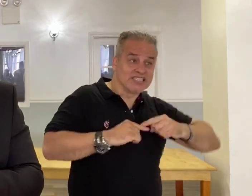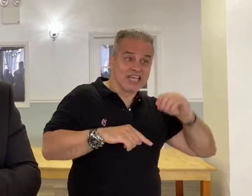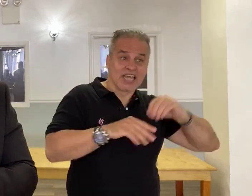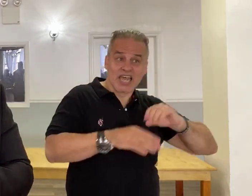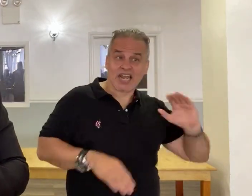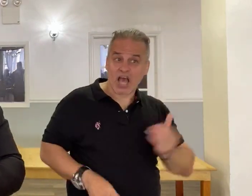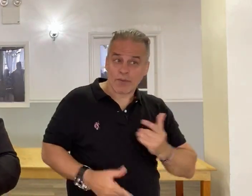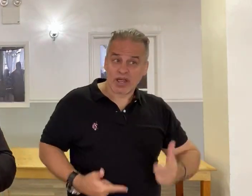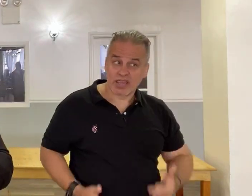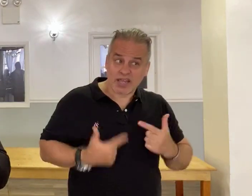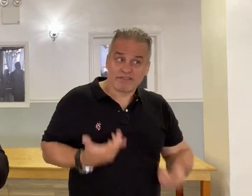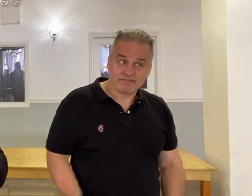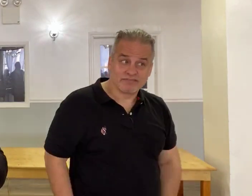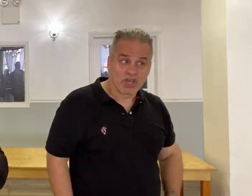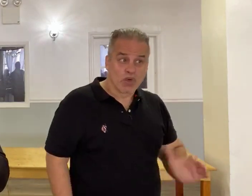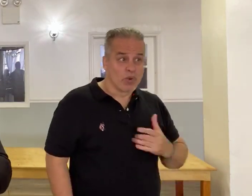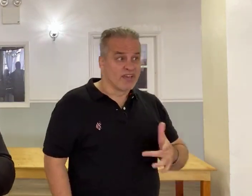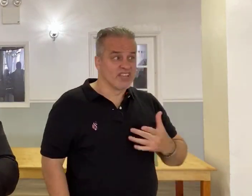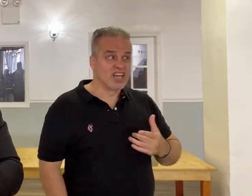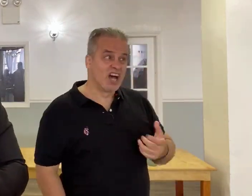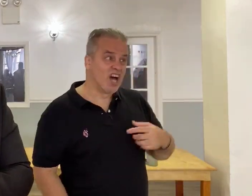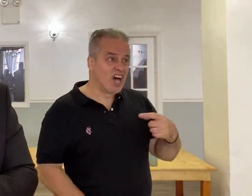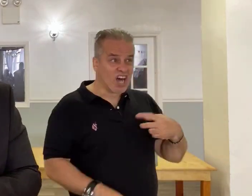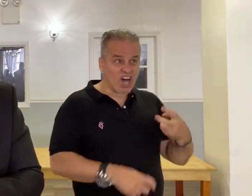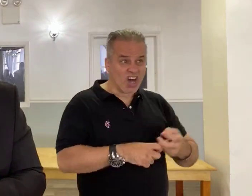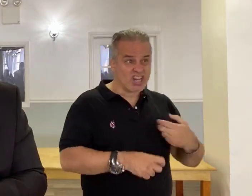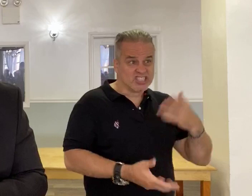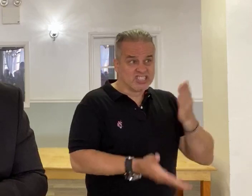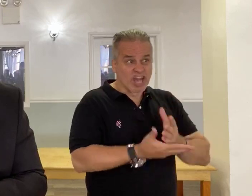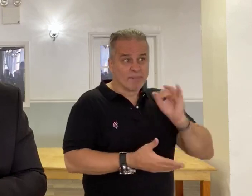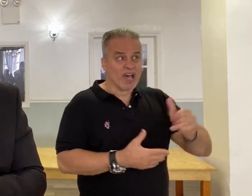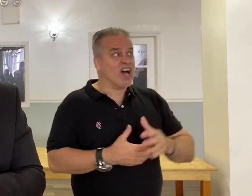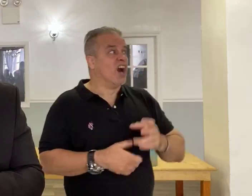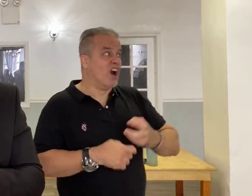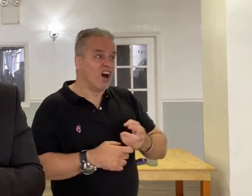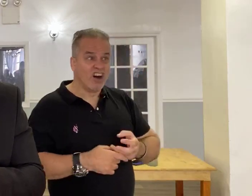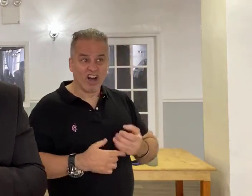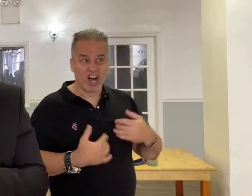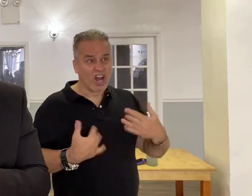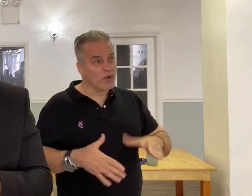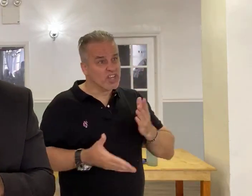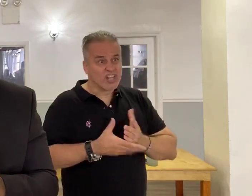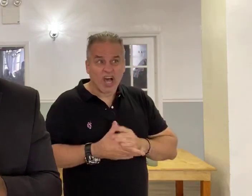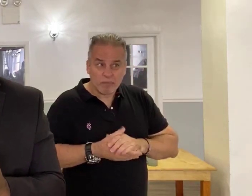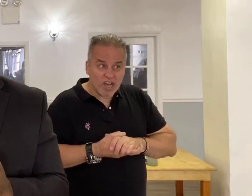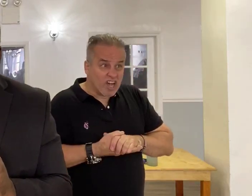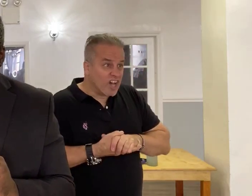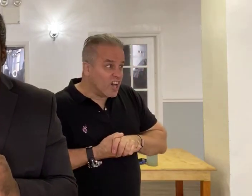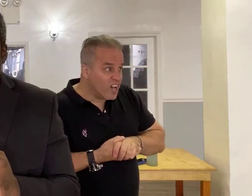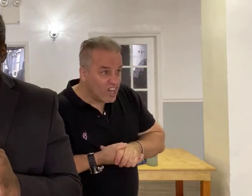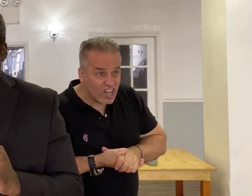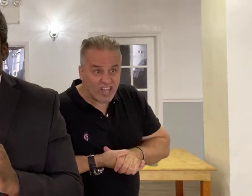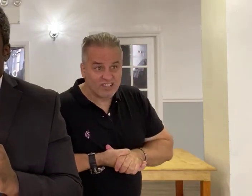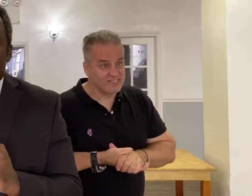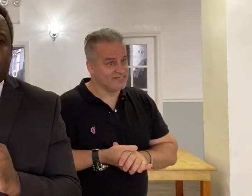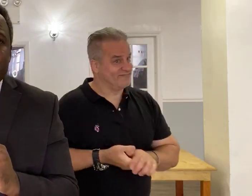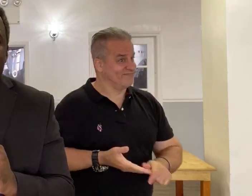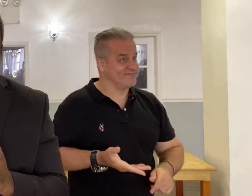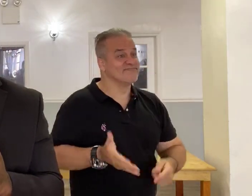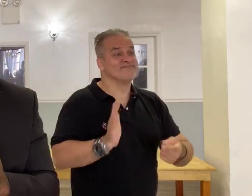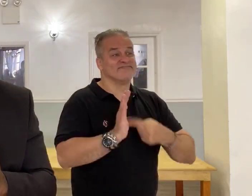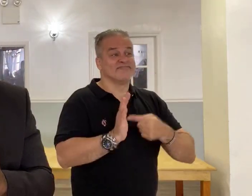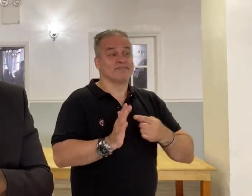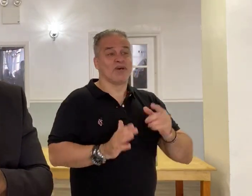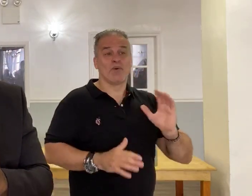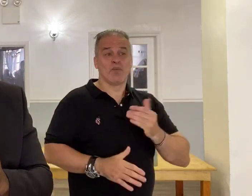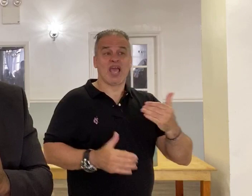bad friends. Some of these things are besetting sins. Some of them are shameful habits. My